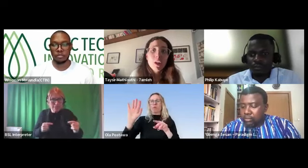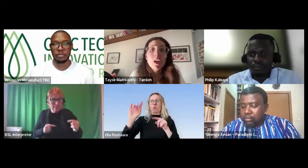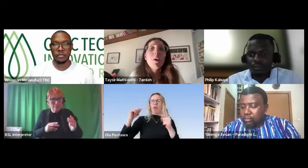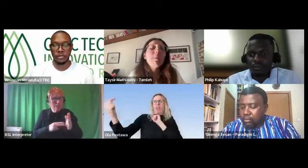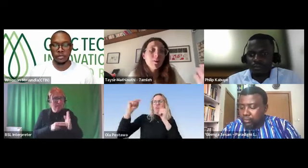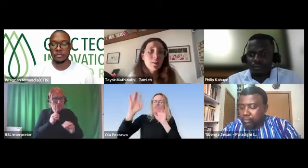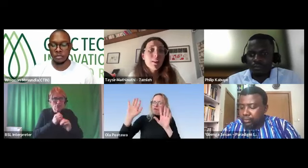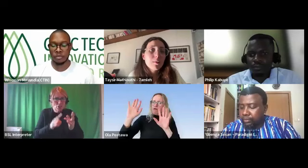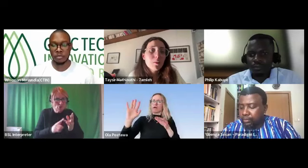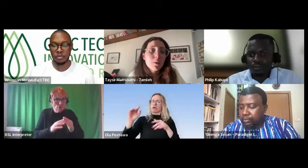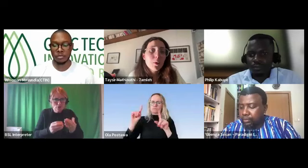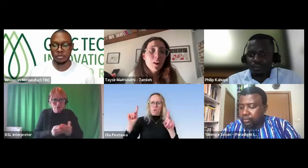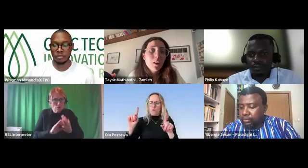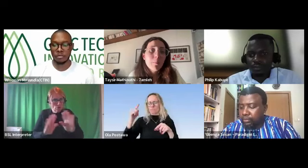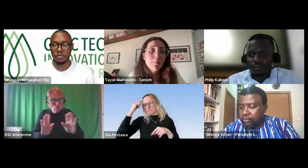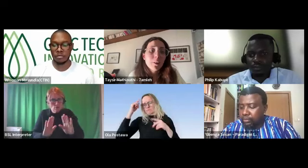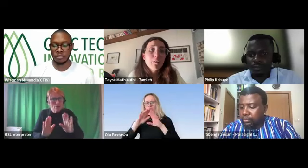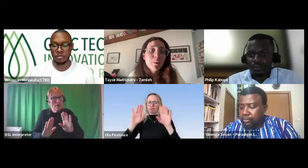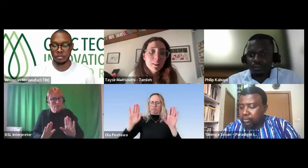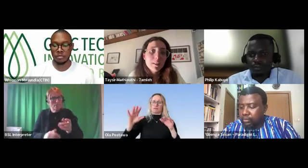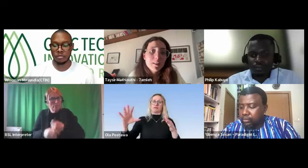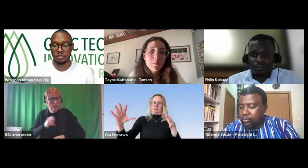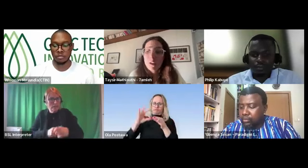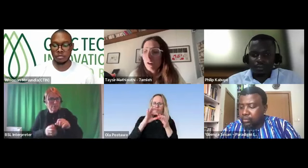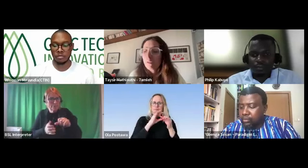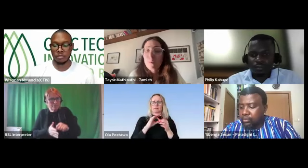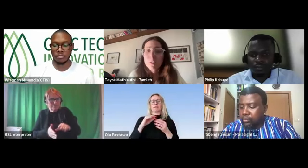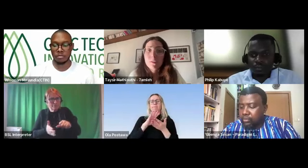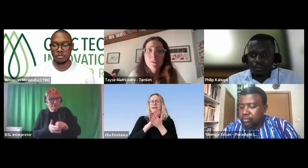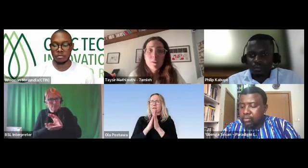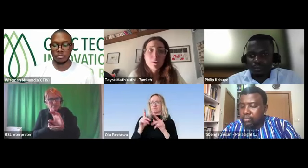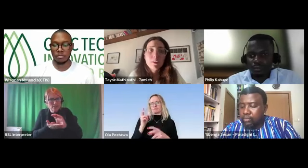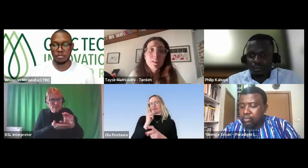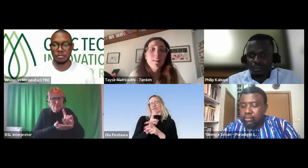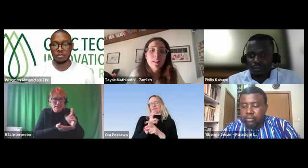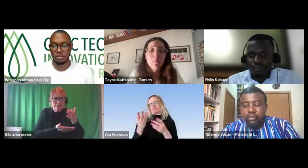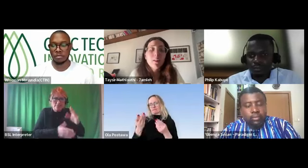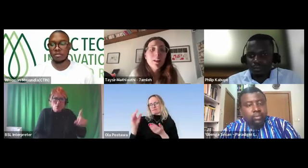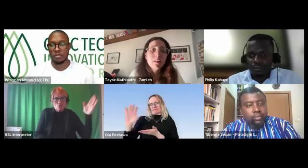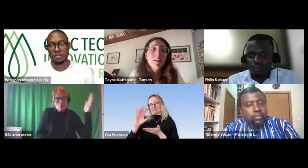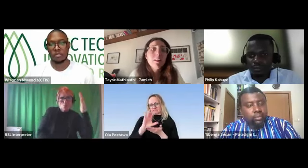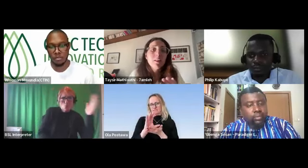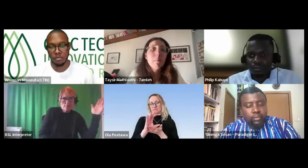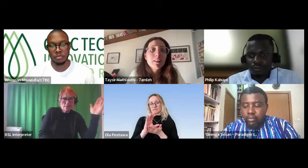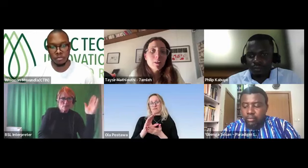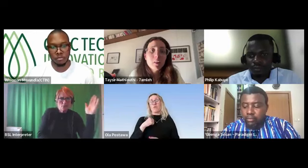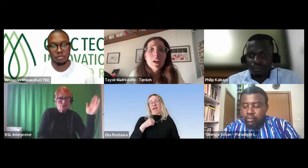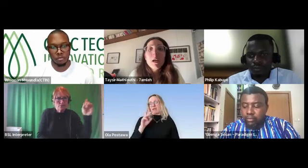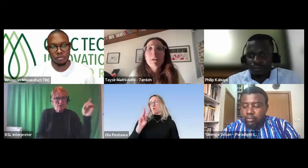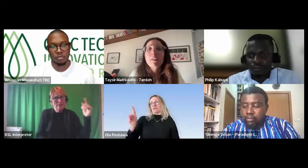NGO world, because that's also the funding system from the Western governments that is like putting us in